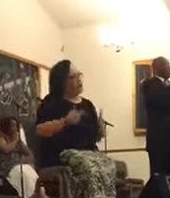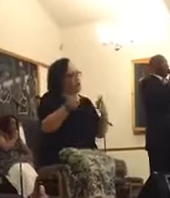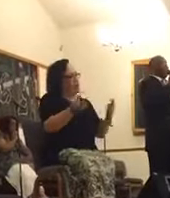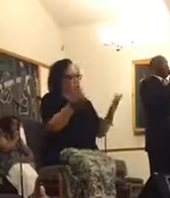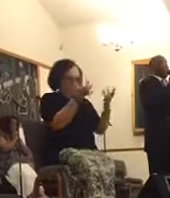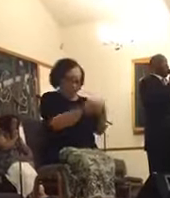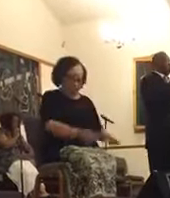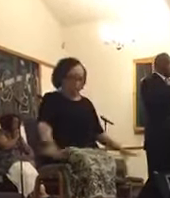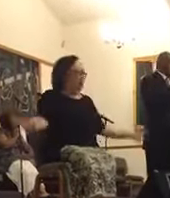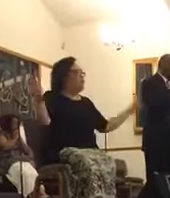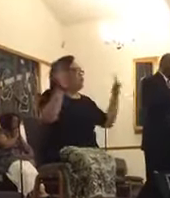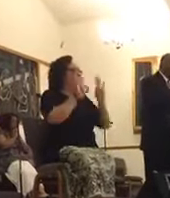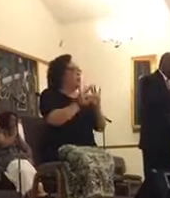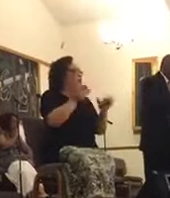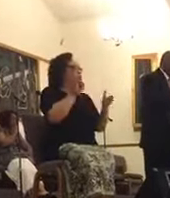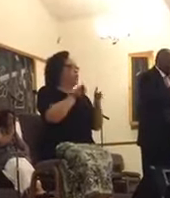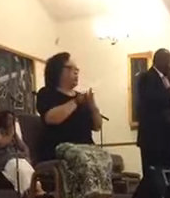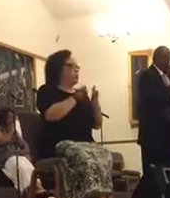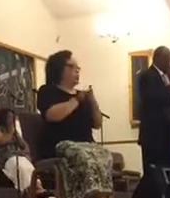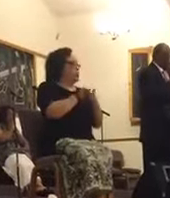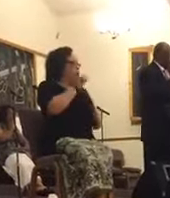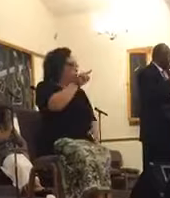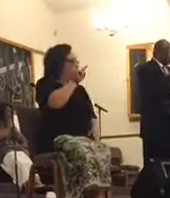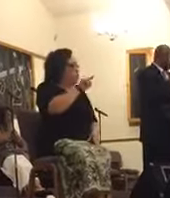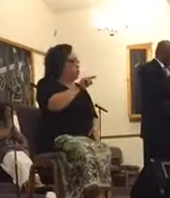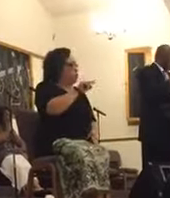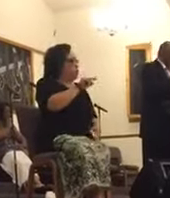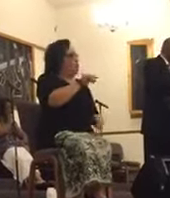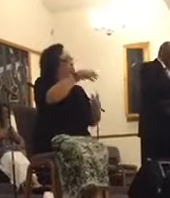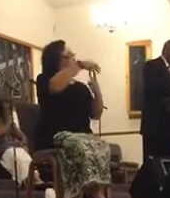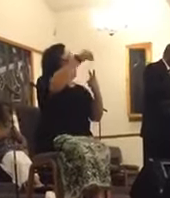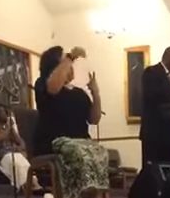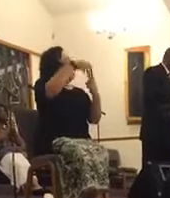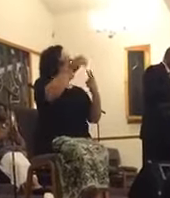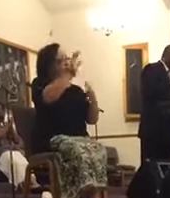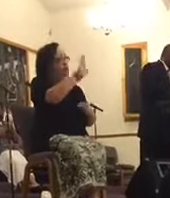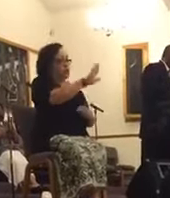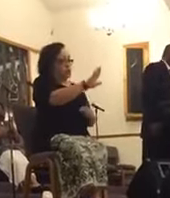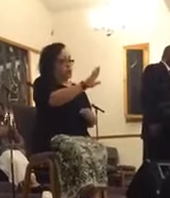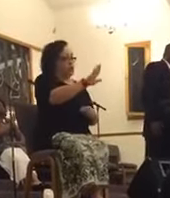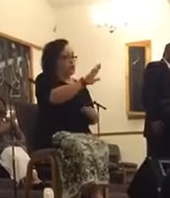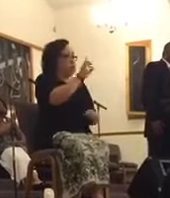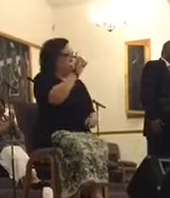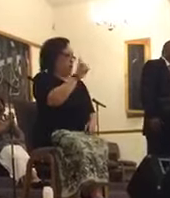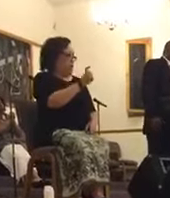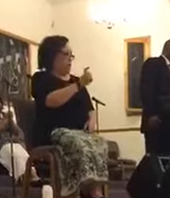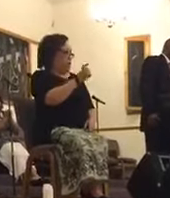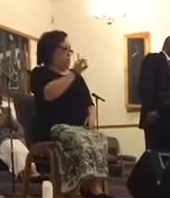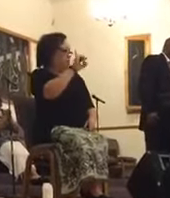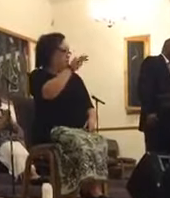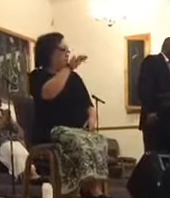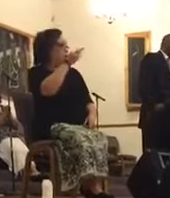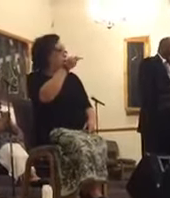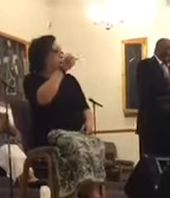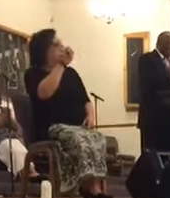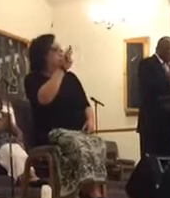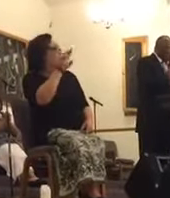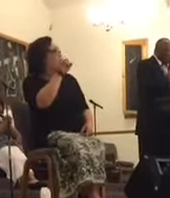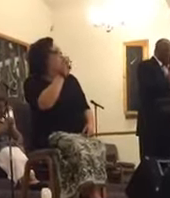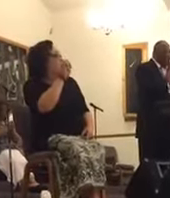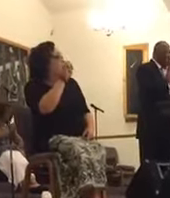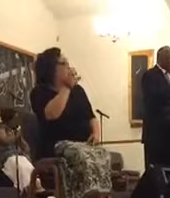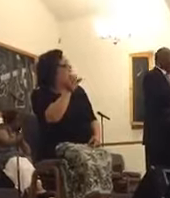your own interests over God's ministry. We must be willing to lay down our